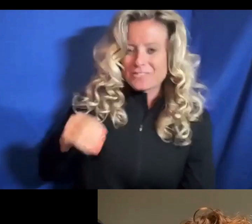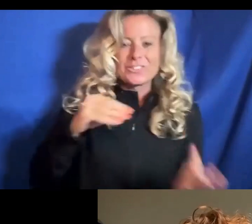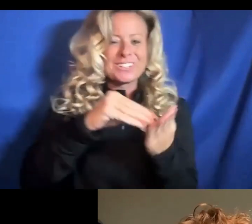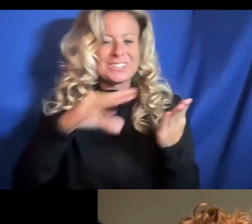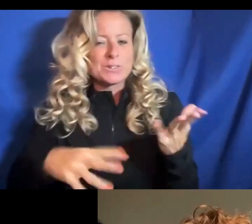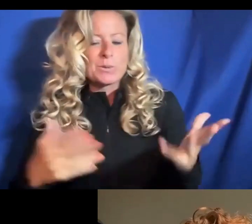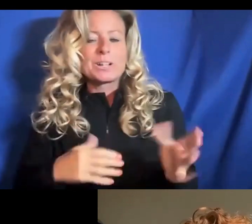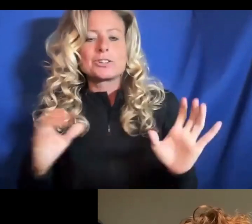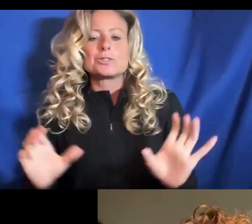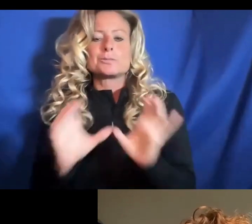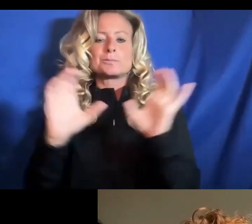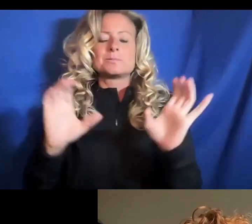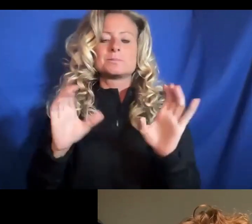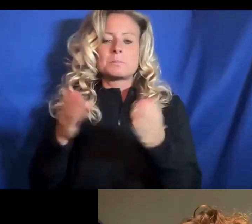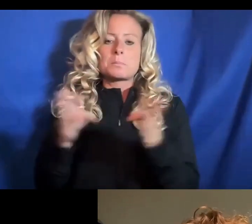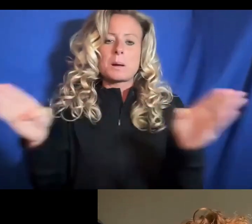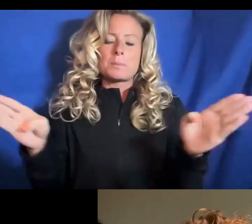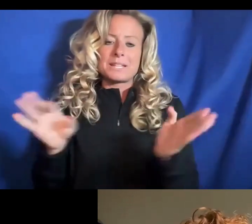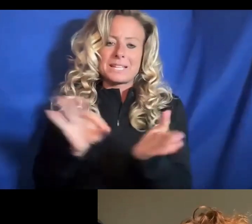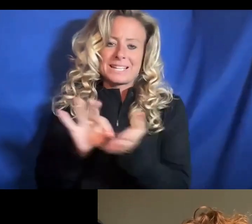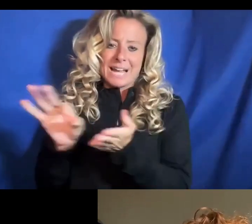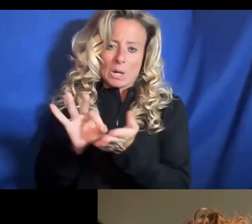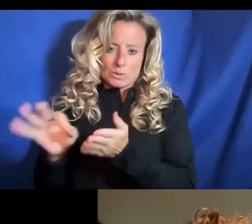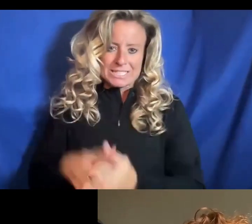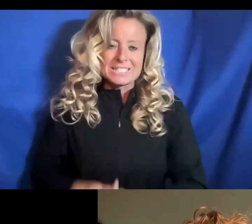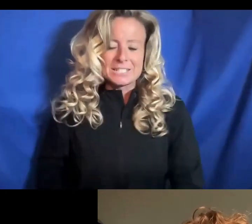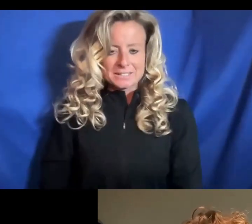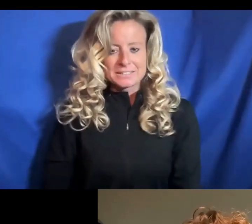is a certified public accountant.